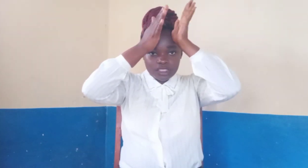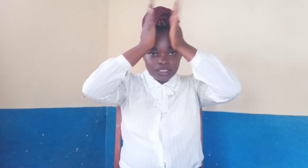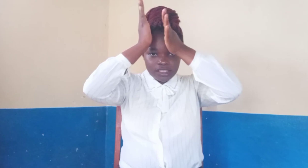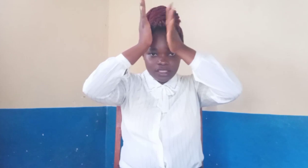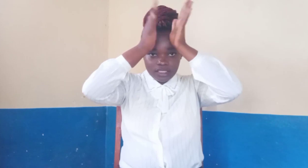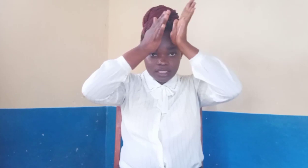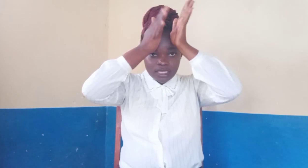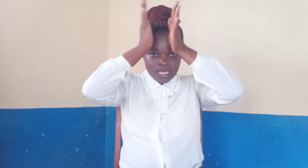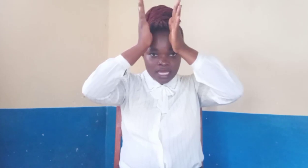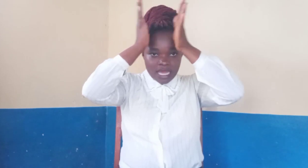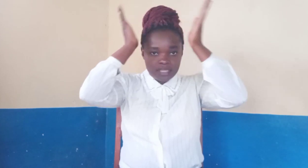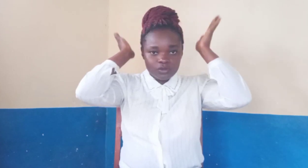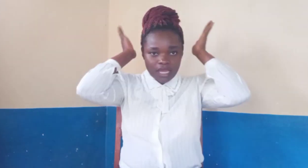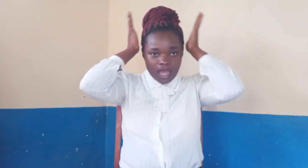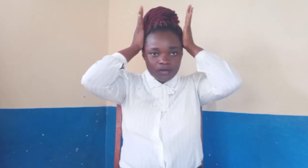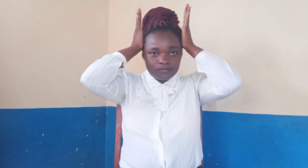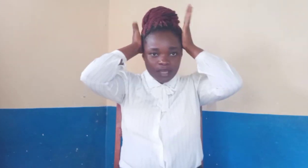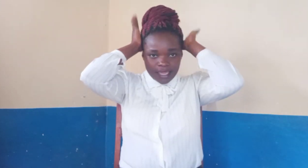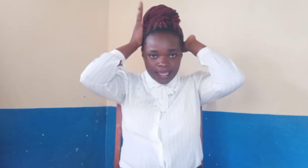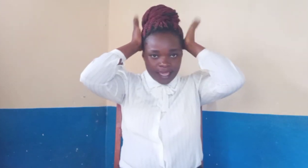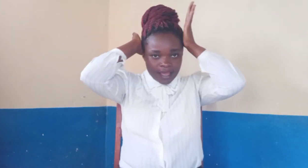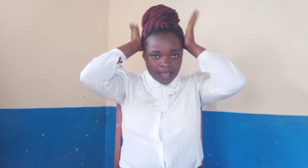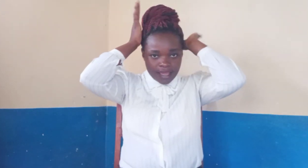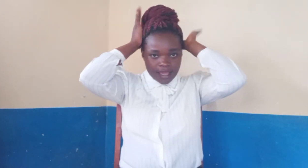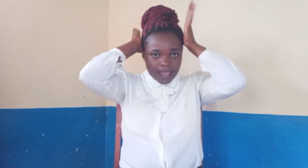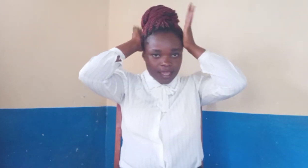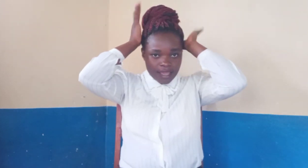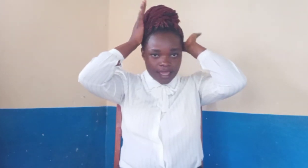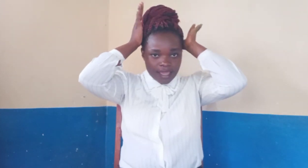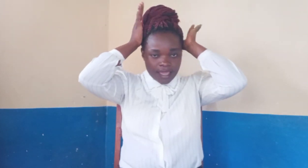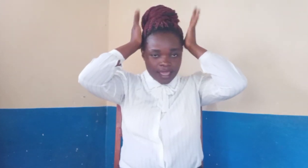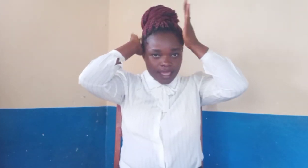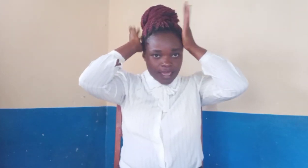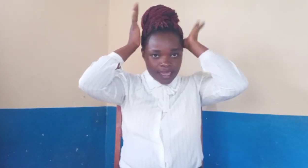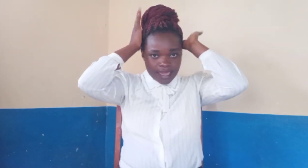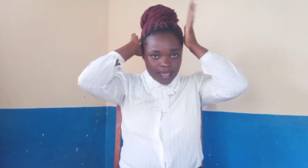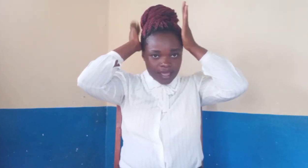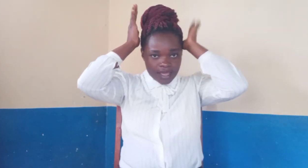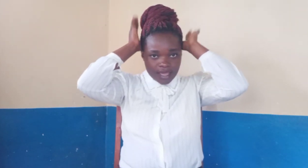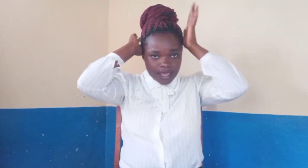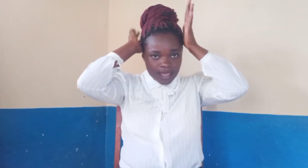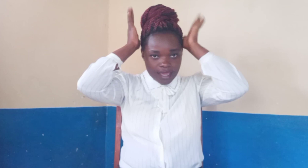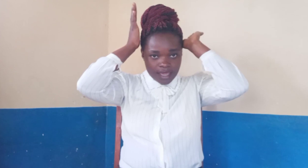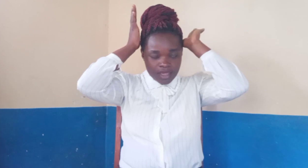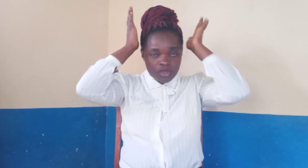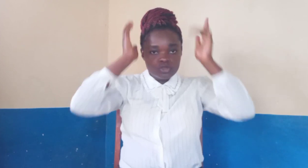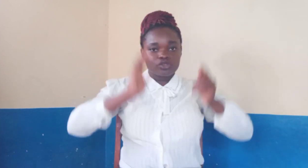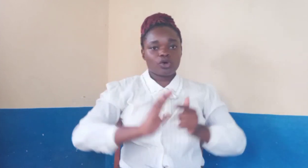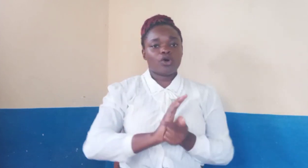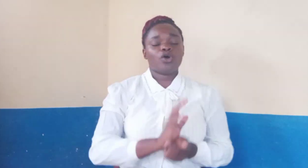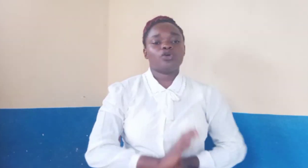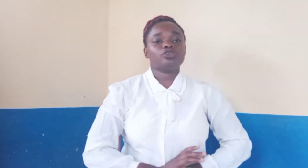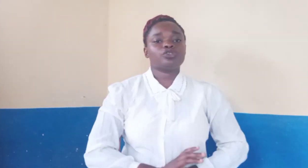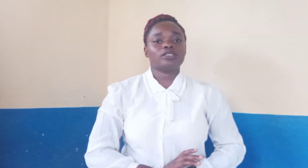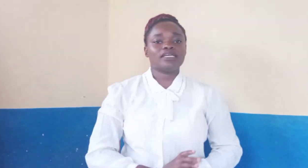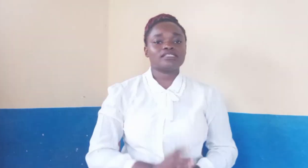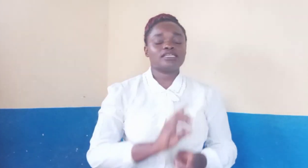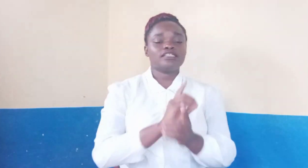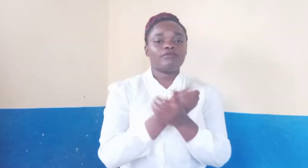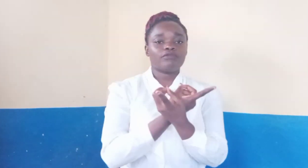donkey, and we have hare, hare. So you should guess the